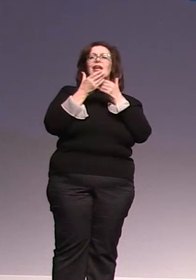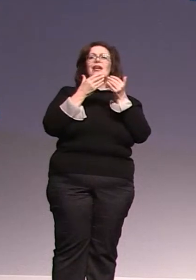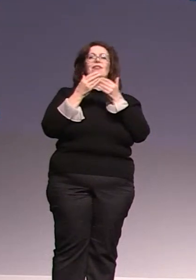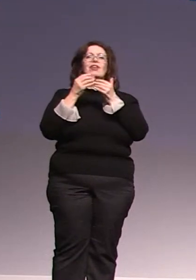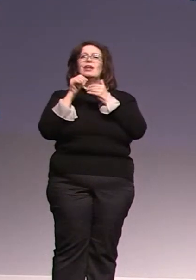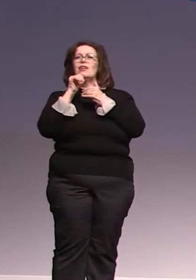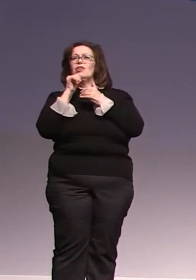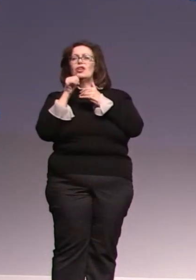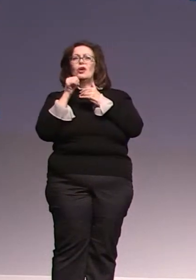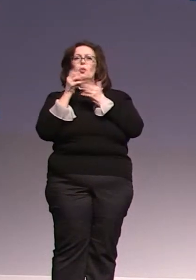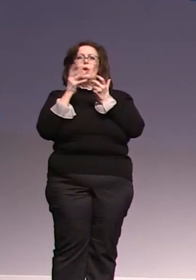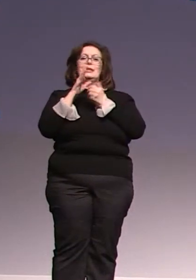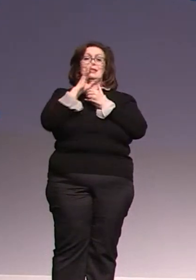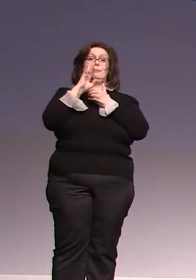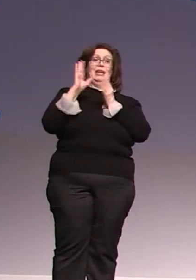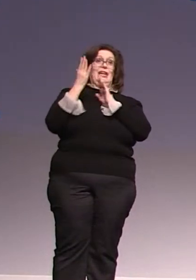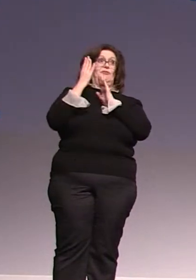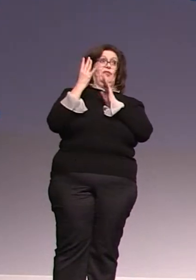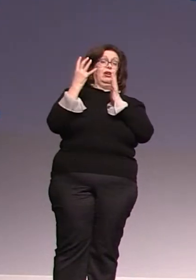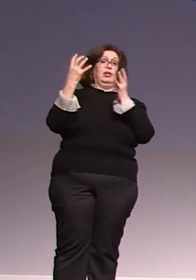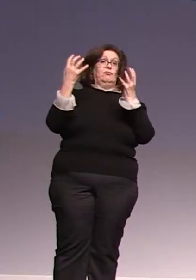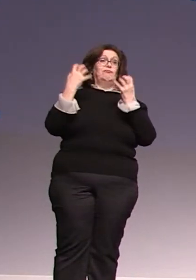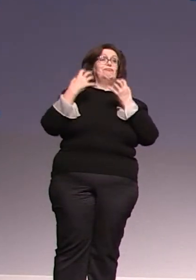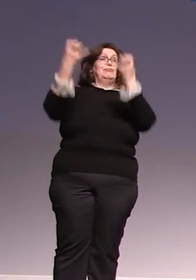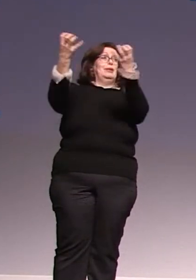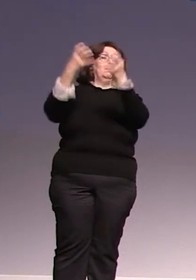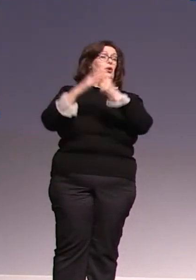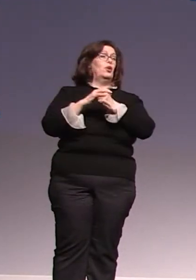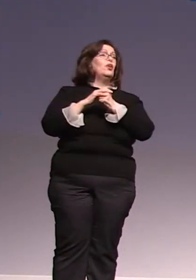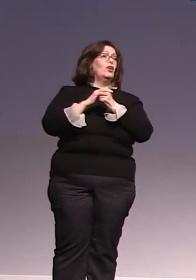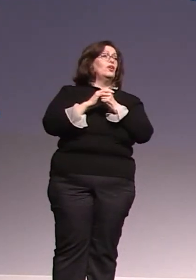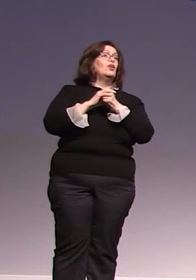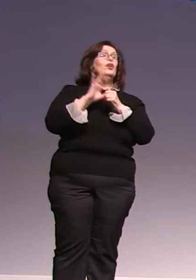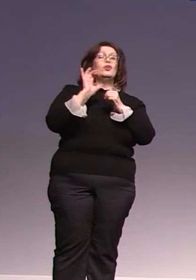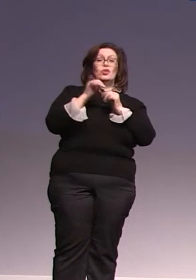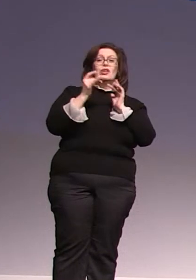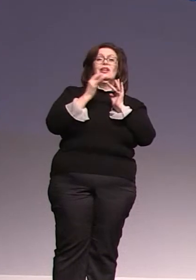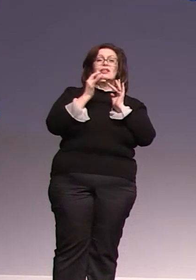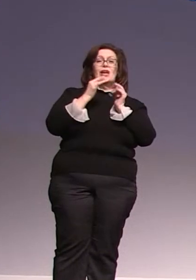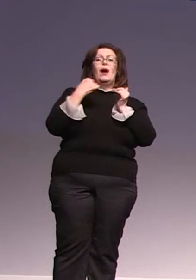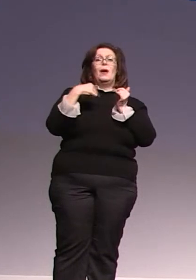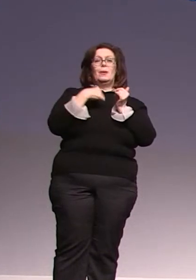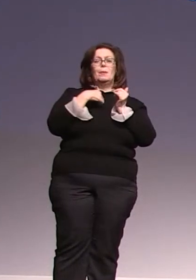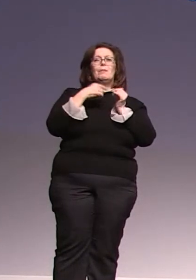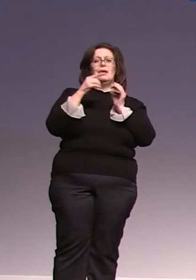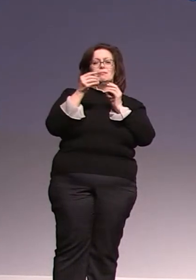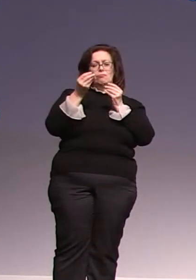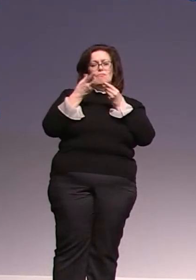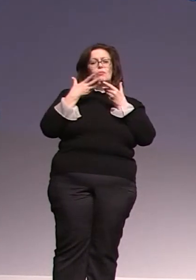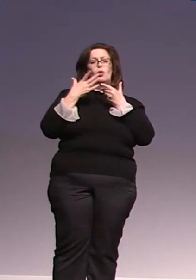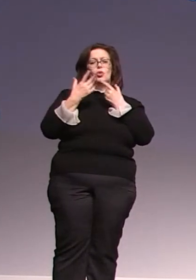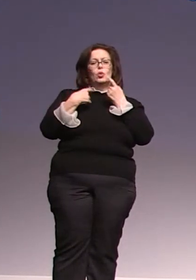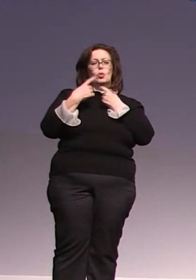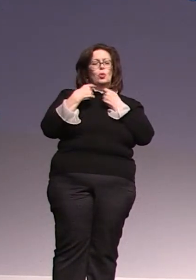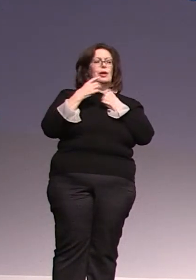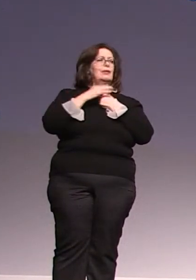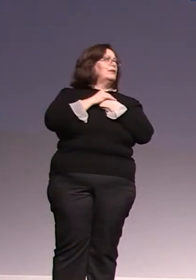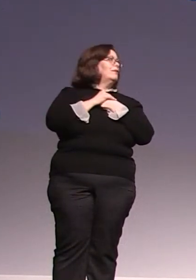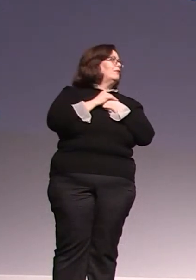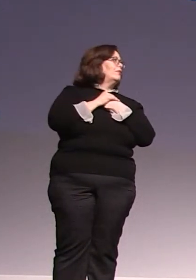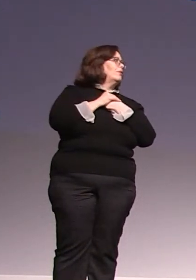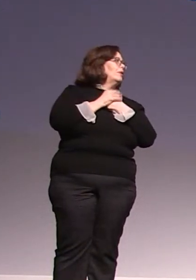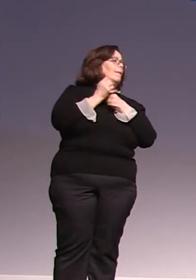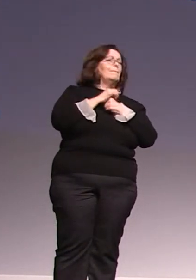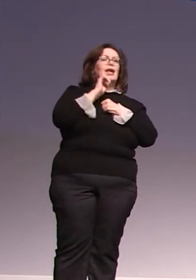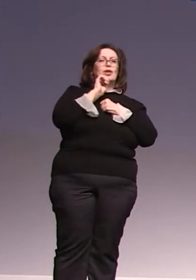you want to say publicly, if there are questions that are coming up for you, either about what this means, what a timeline could be, how to get involved differently. We want to